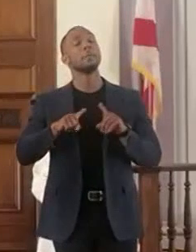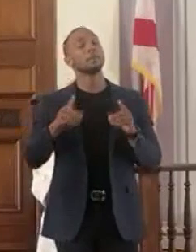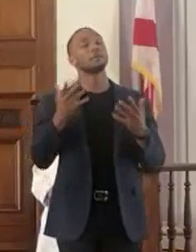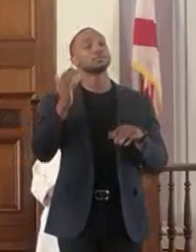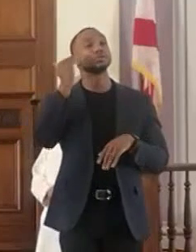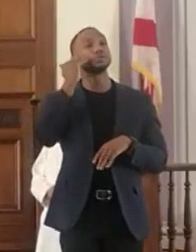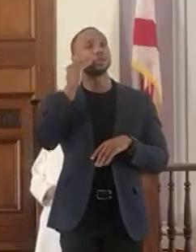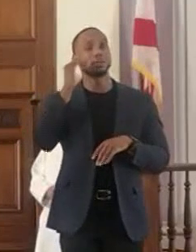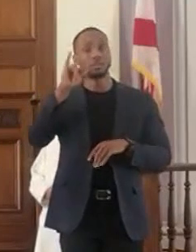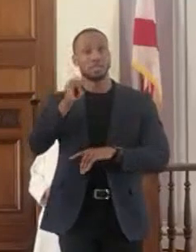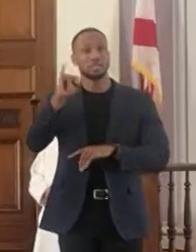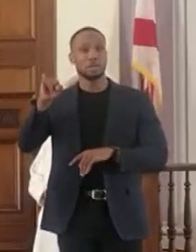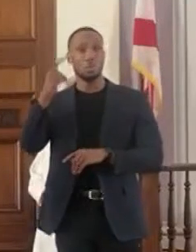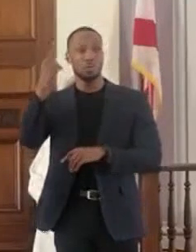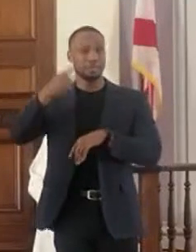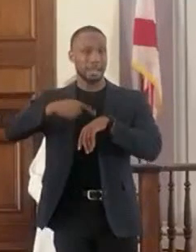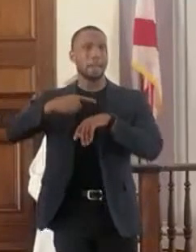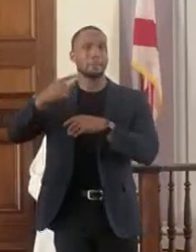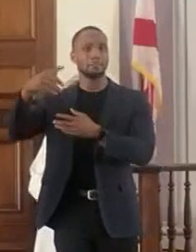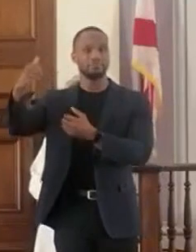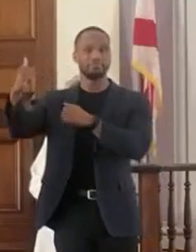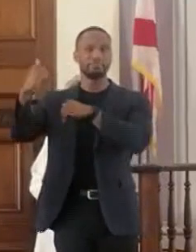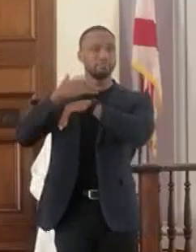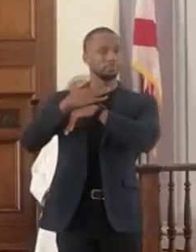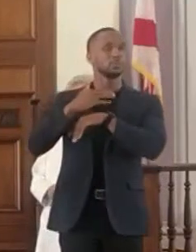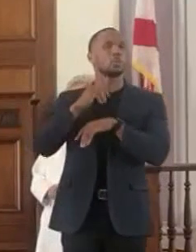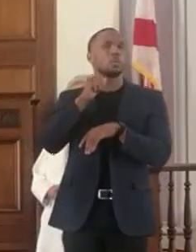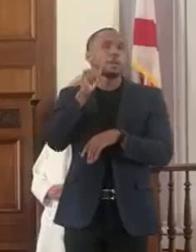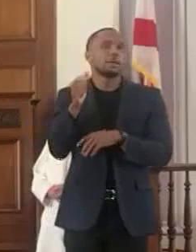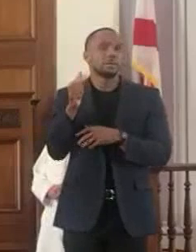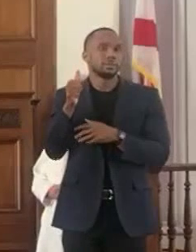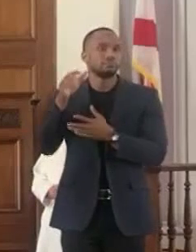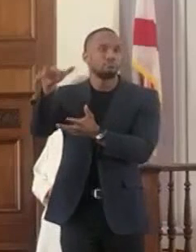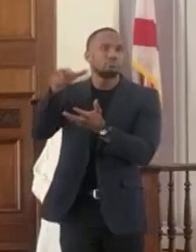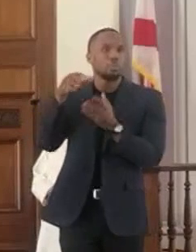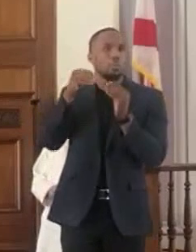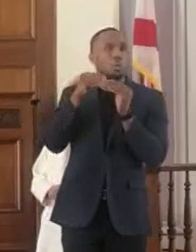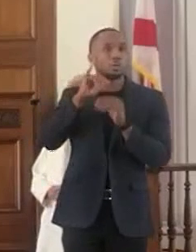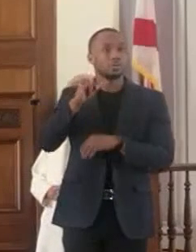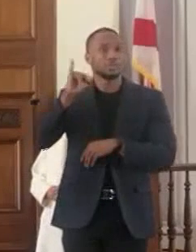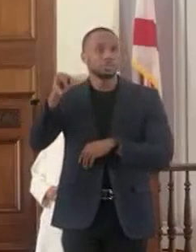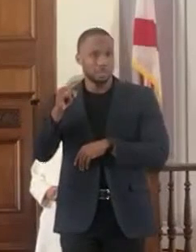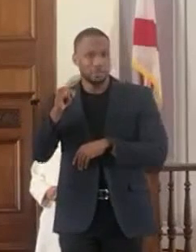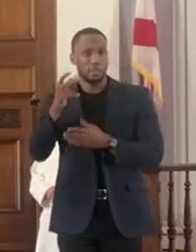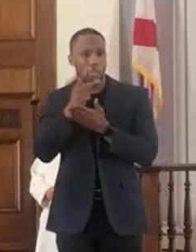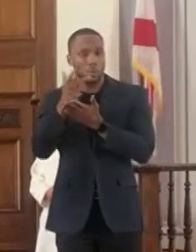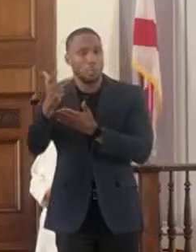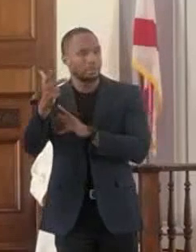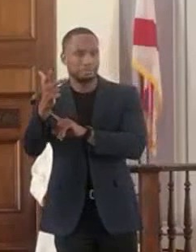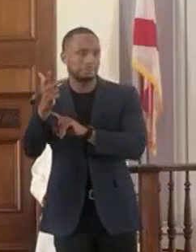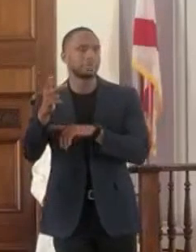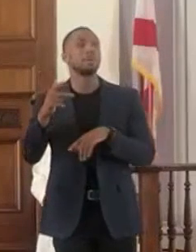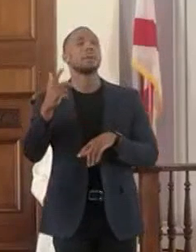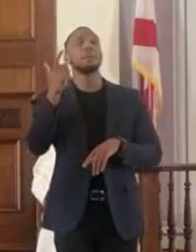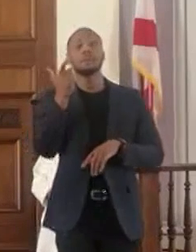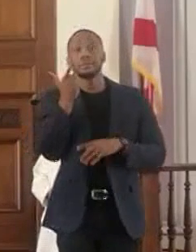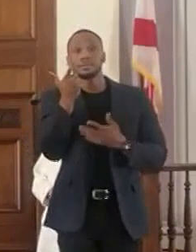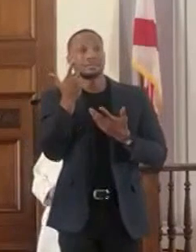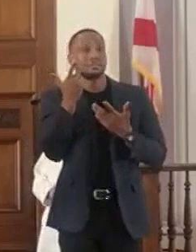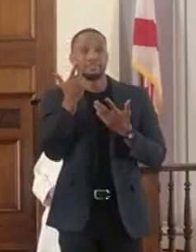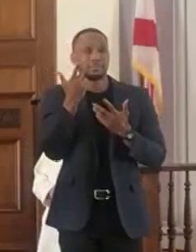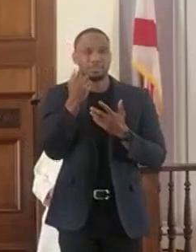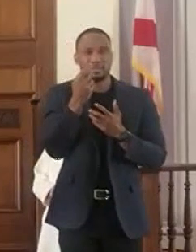that's a one-time shipment. We've been told that we will not get any additional Janssen vaccine for the next 3 weeks because there was just a